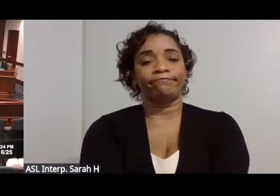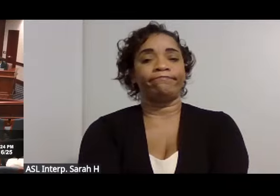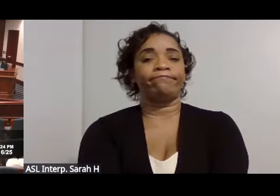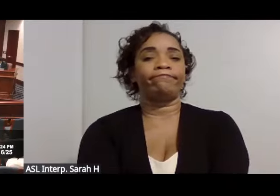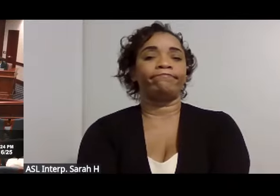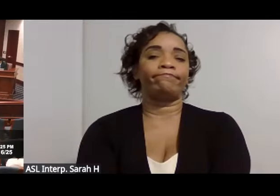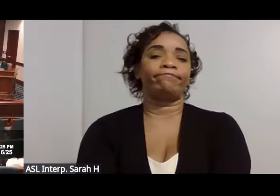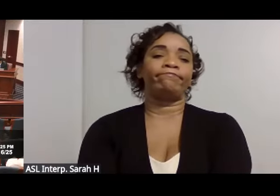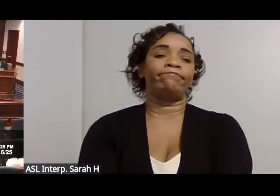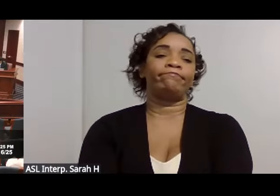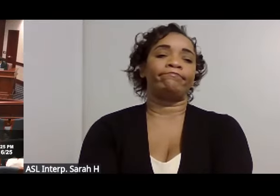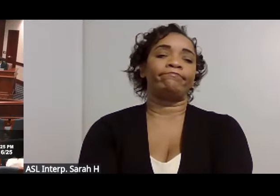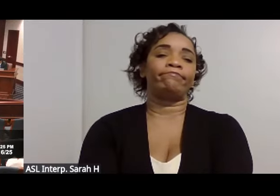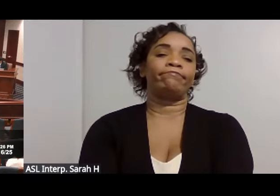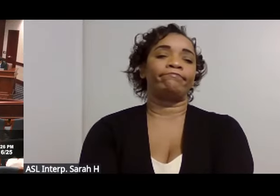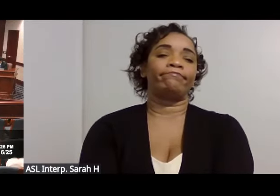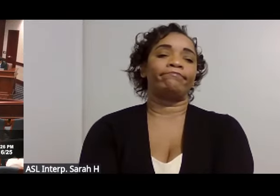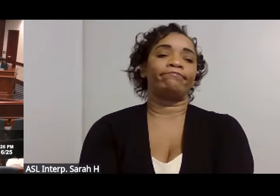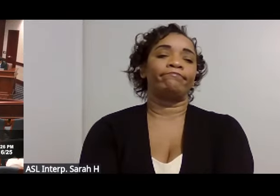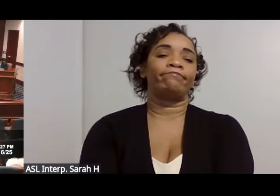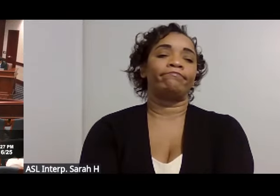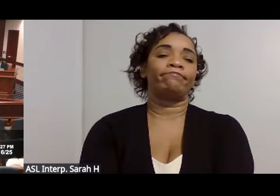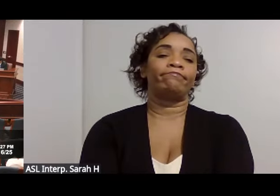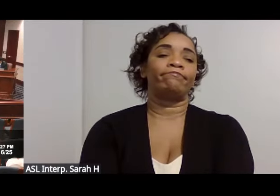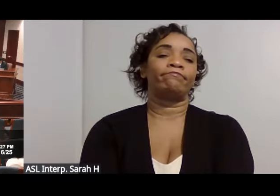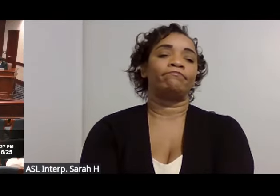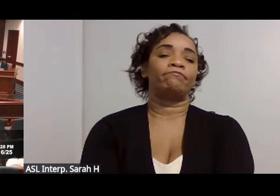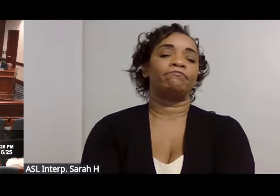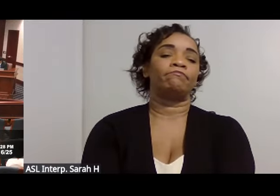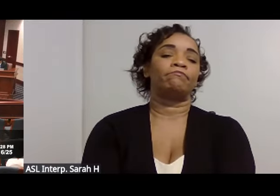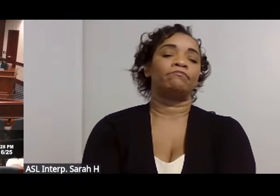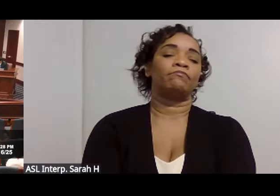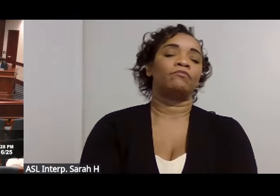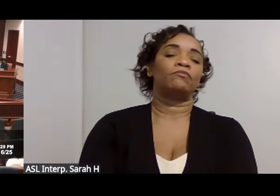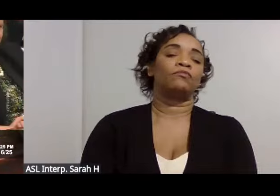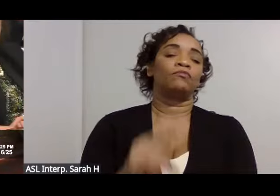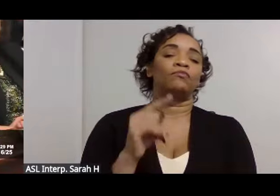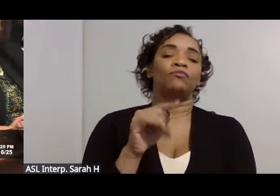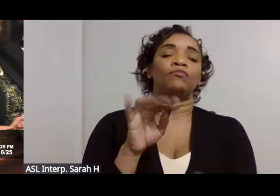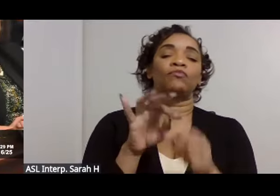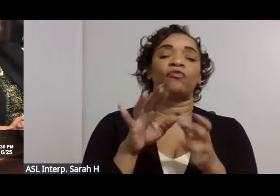About the voter who registers to vote